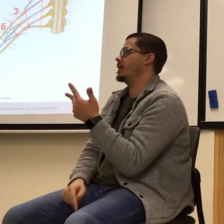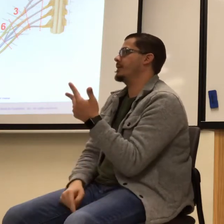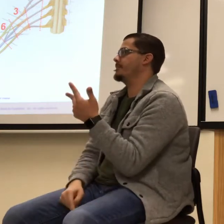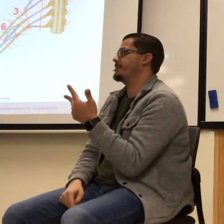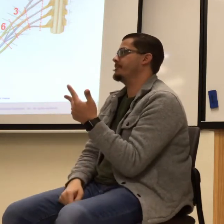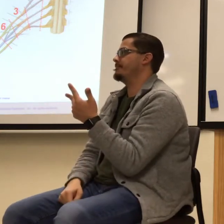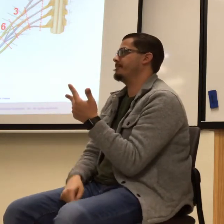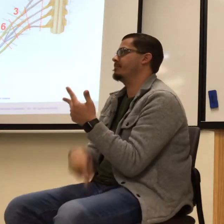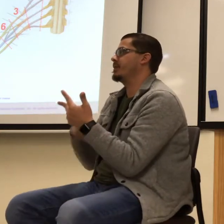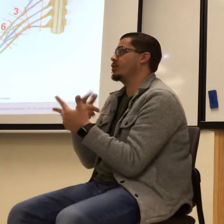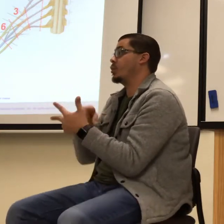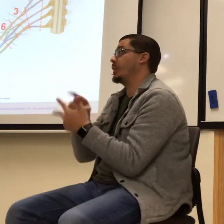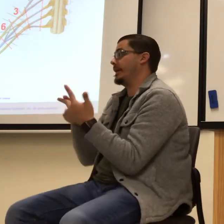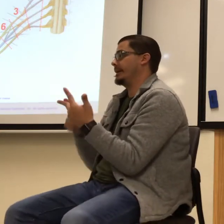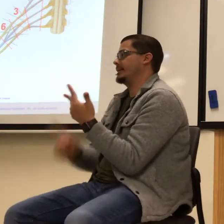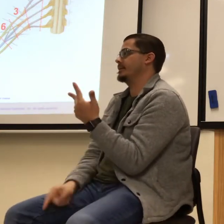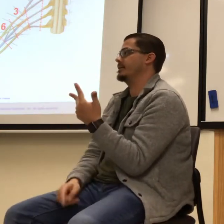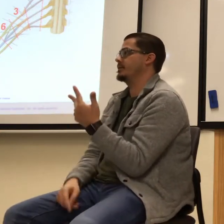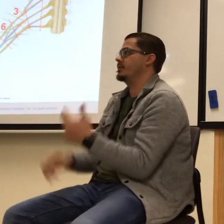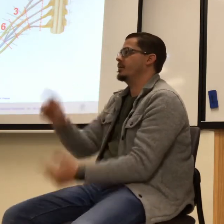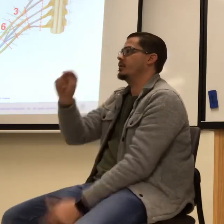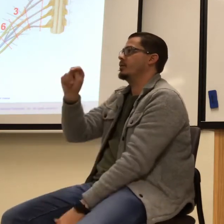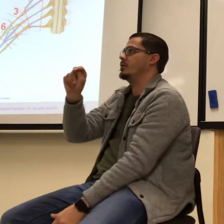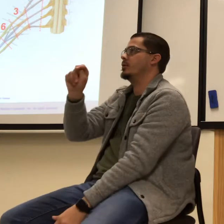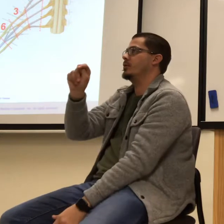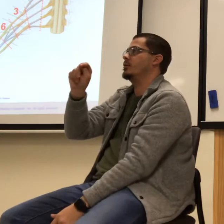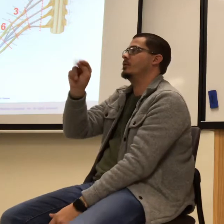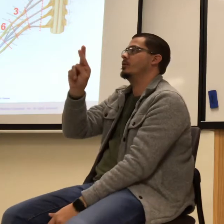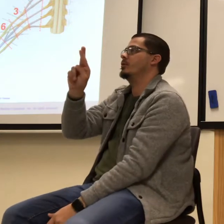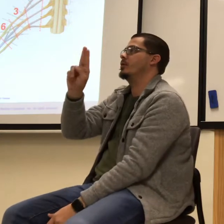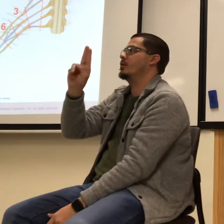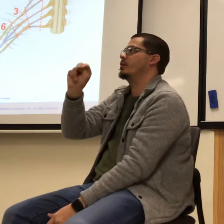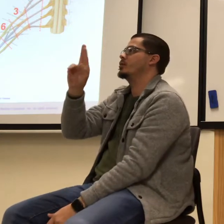So there's three of them, and they're called trunks.